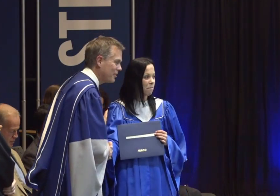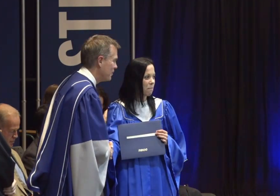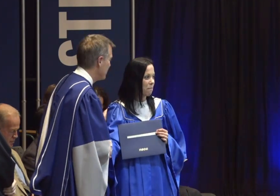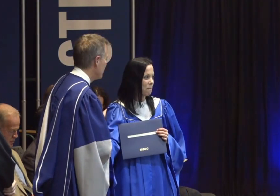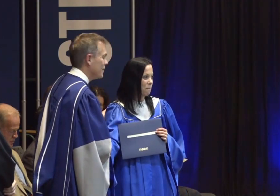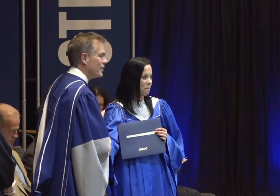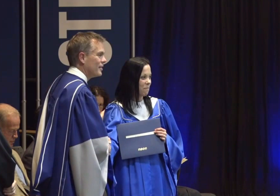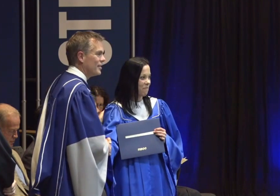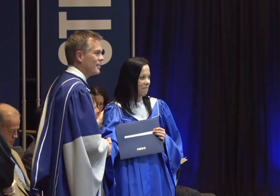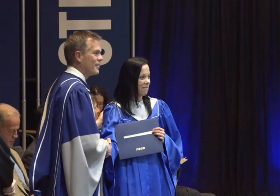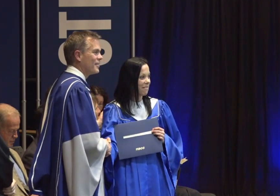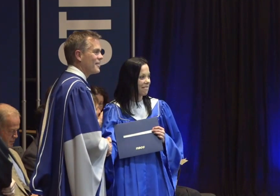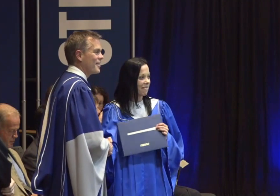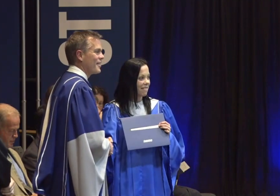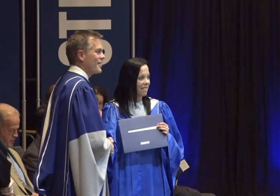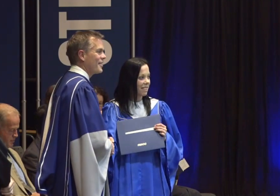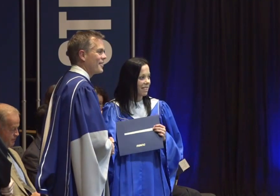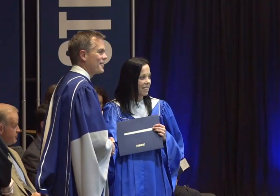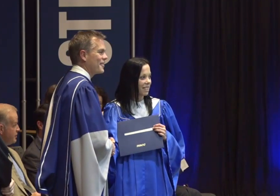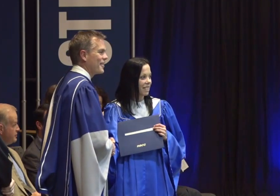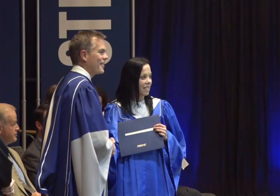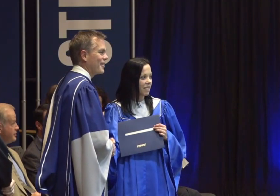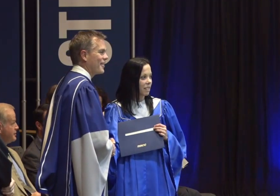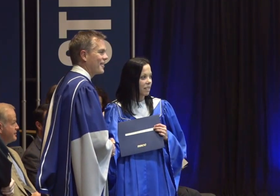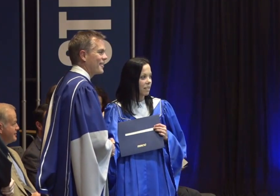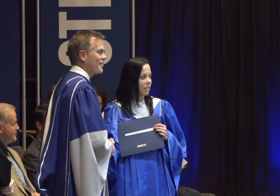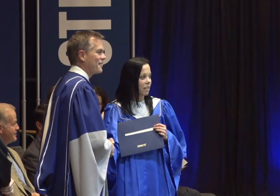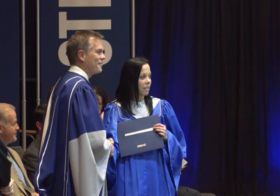Natasha Herman.